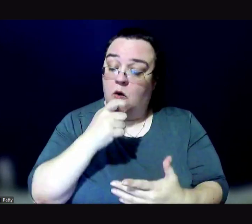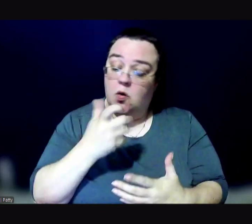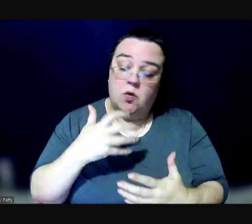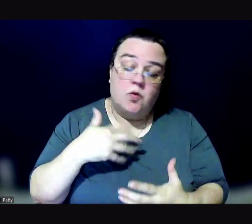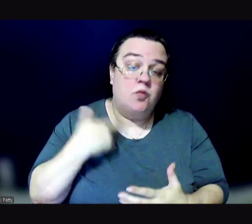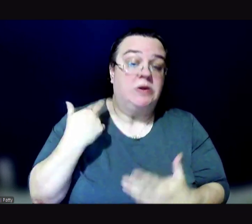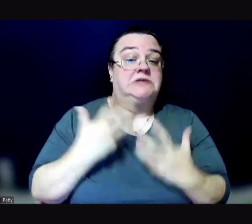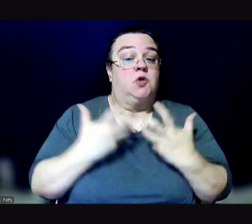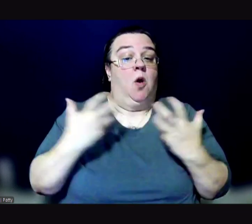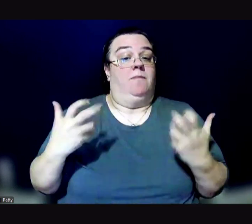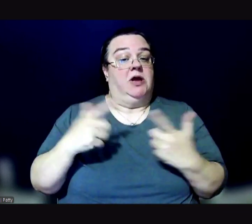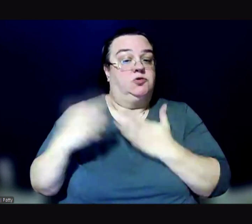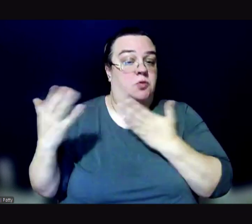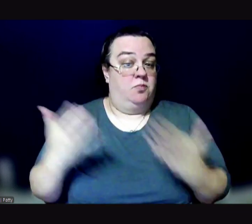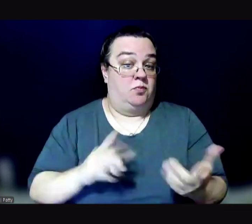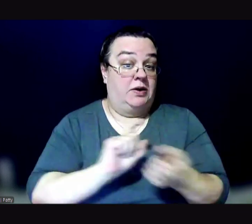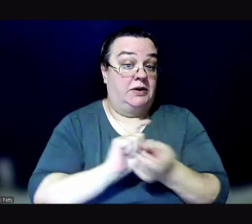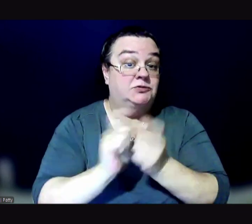change.